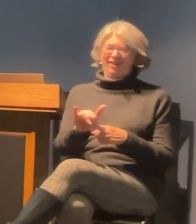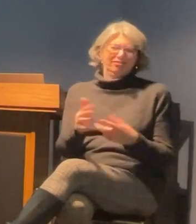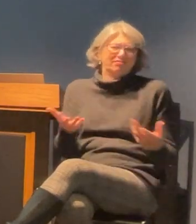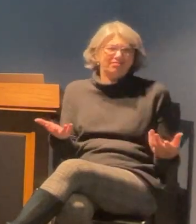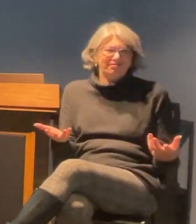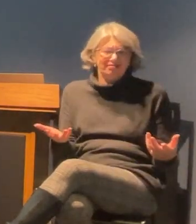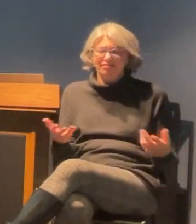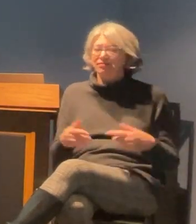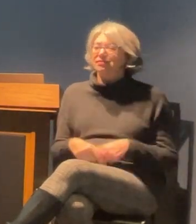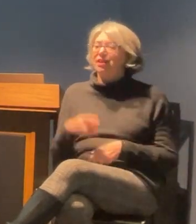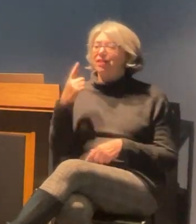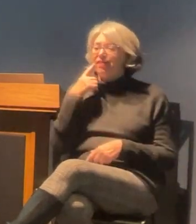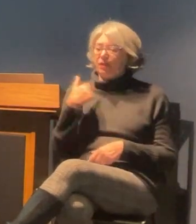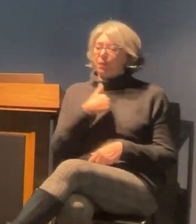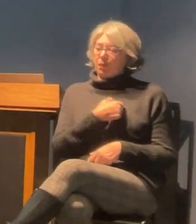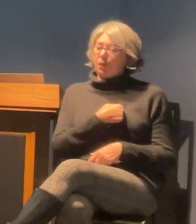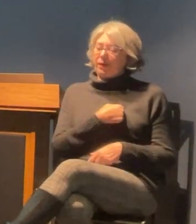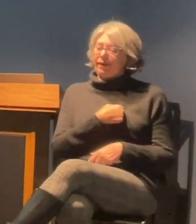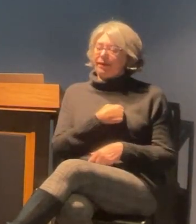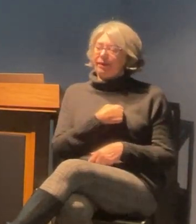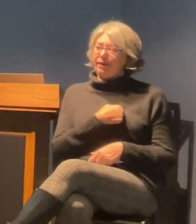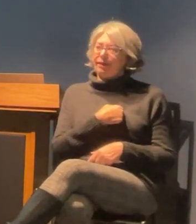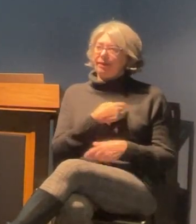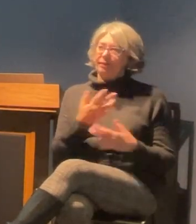And I think that we've been